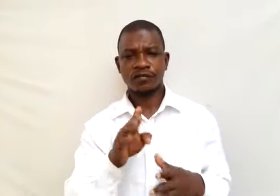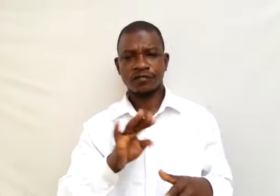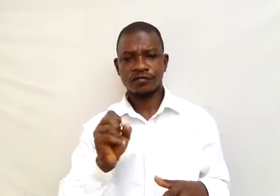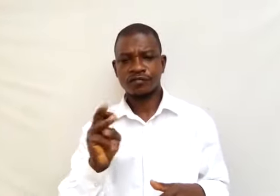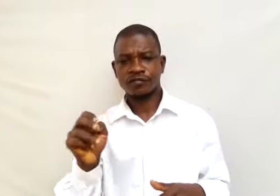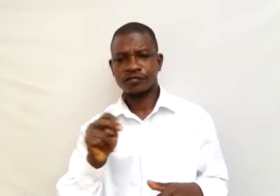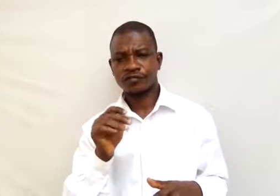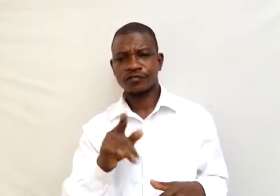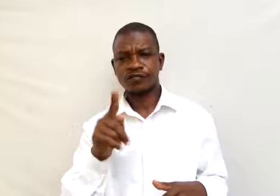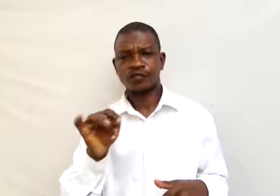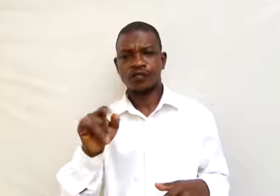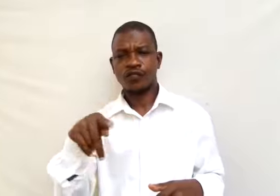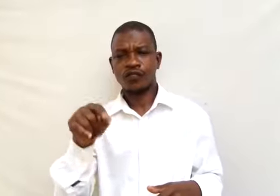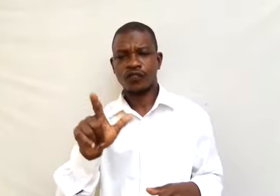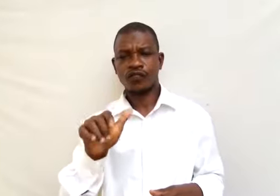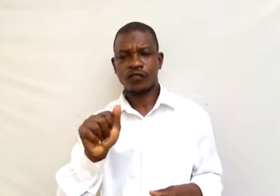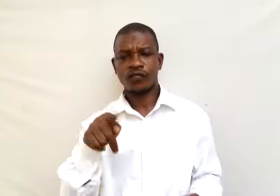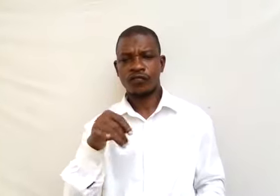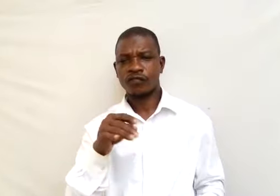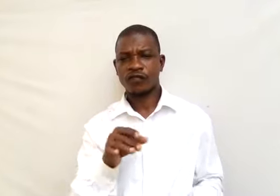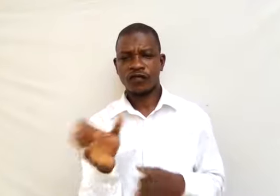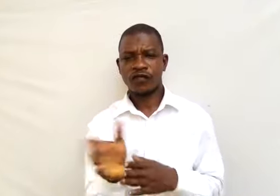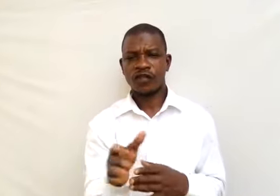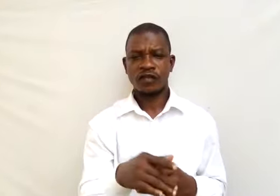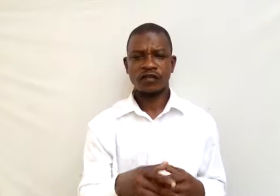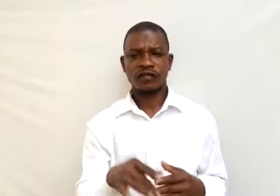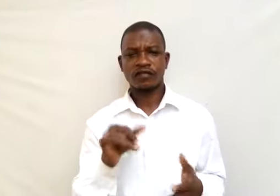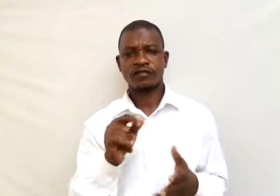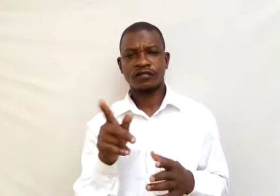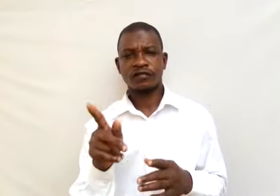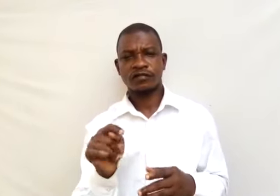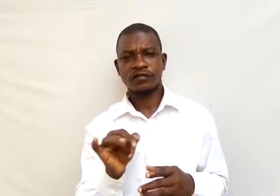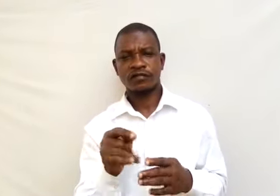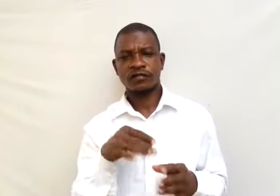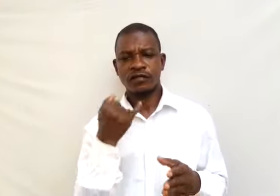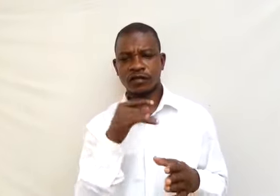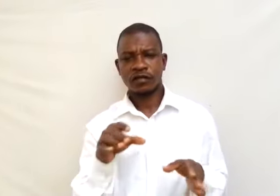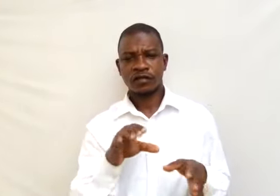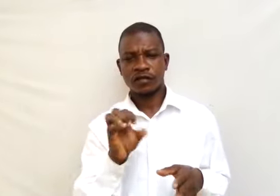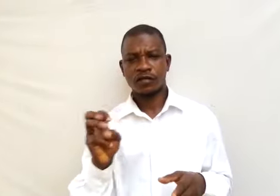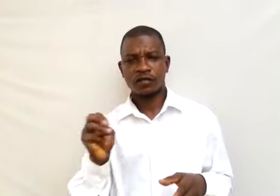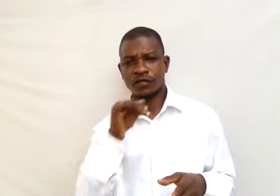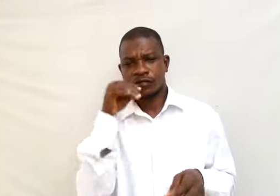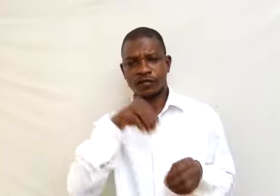the air fish, now for the air fish they are common in the freshwater habitat.